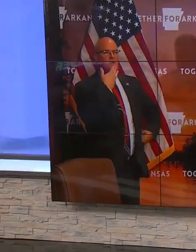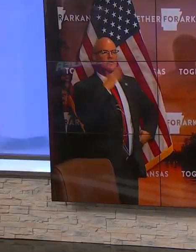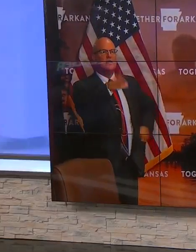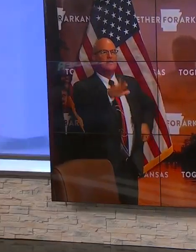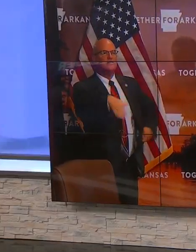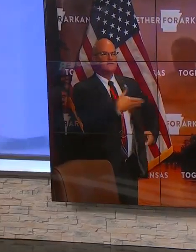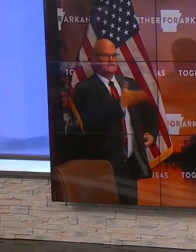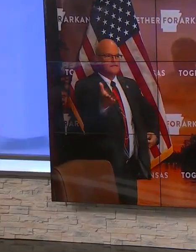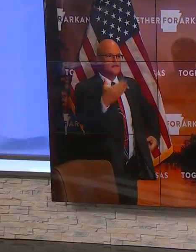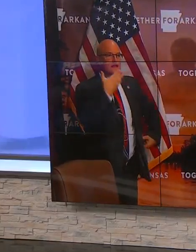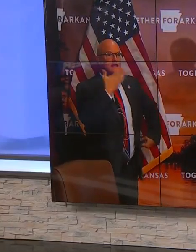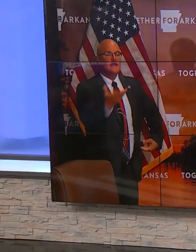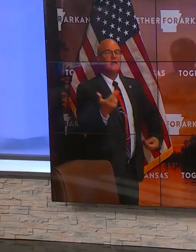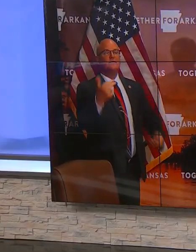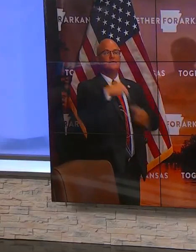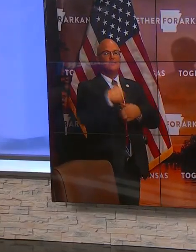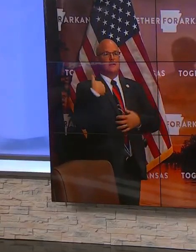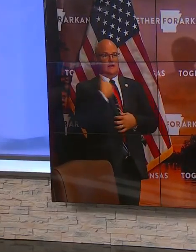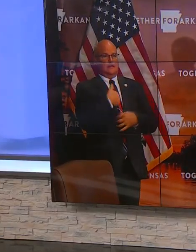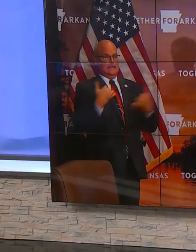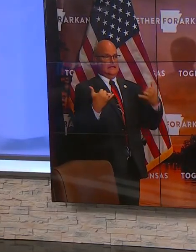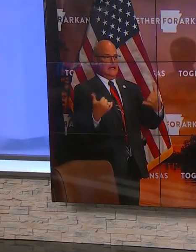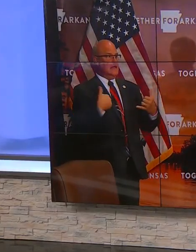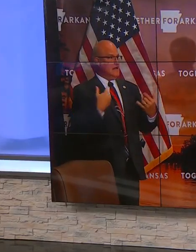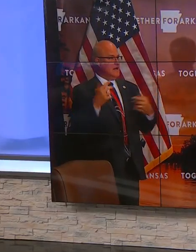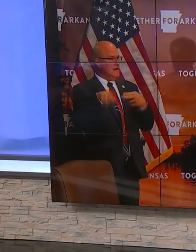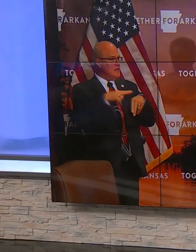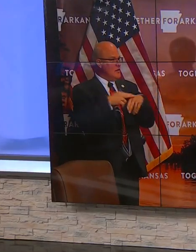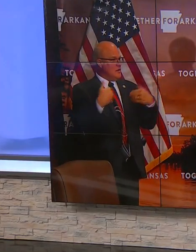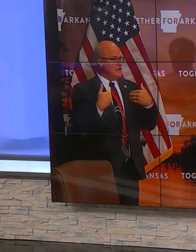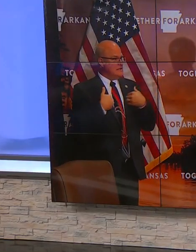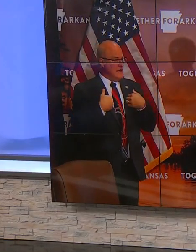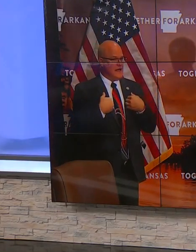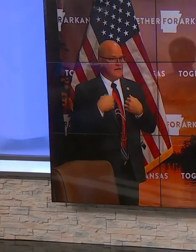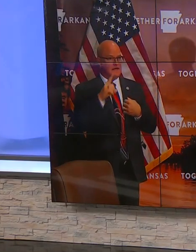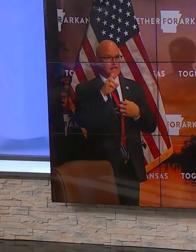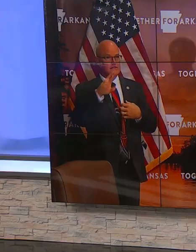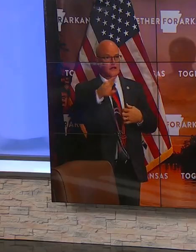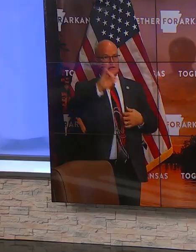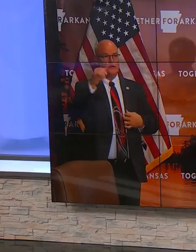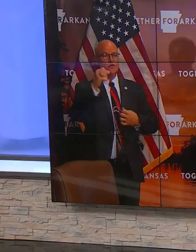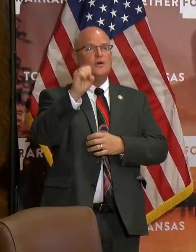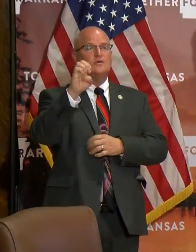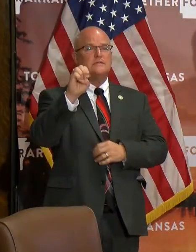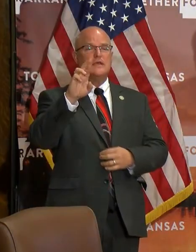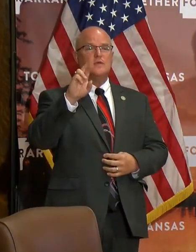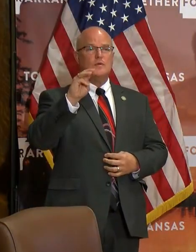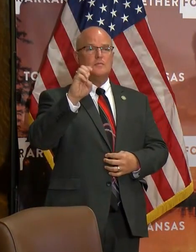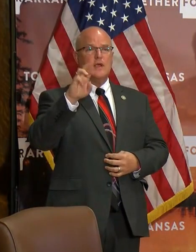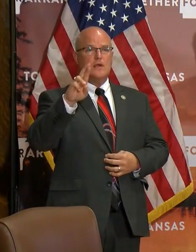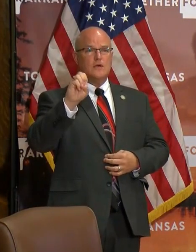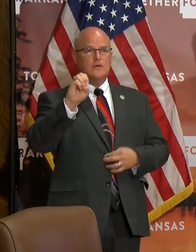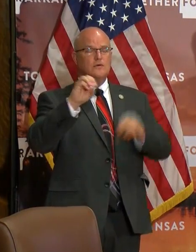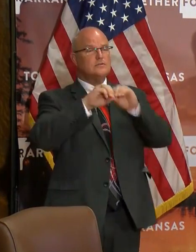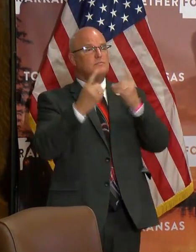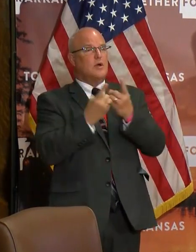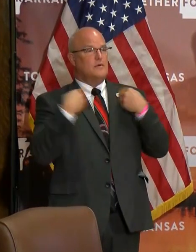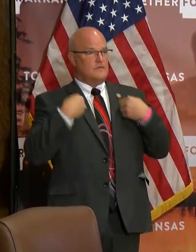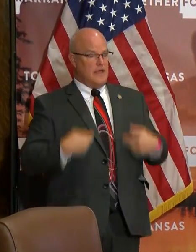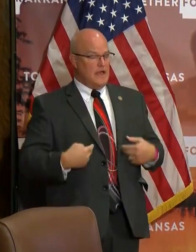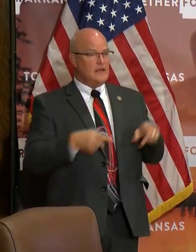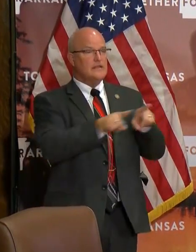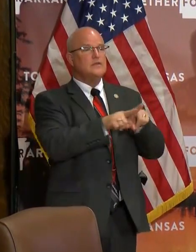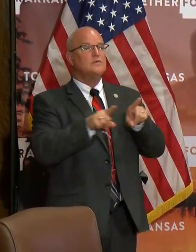through on that. And we actually now want to join Governor Asa Hutchinson live. He is holding a press conference on the latest on COVID. As well